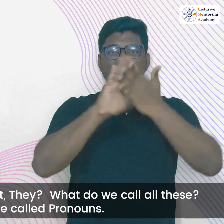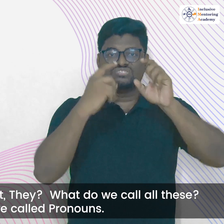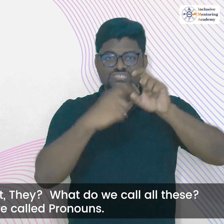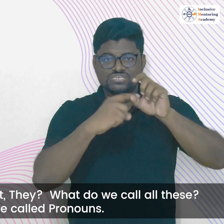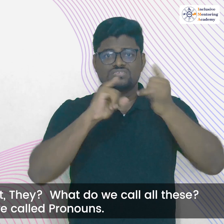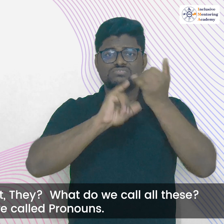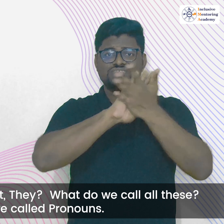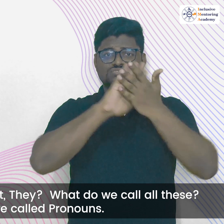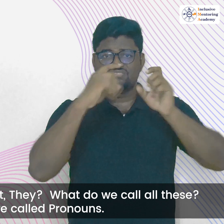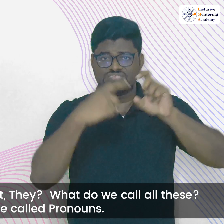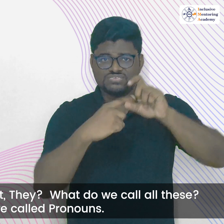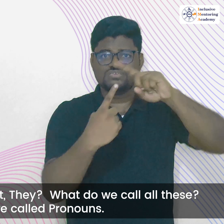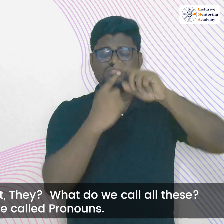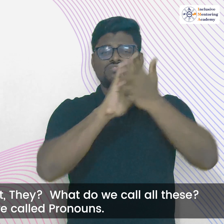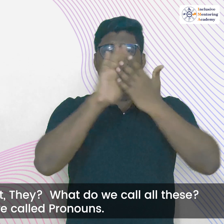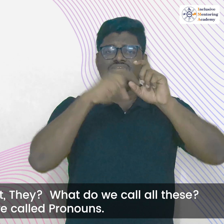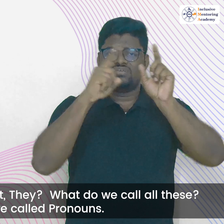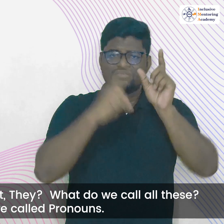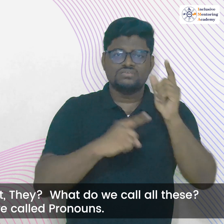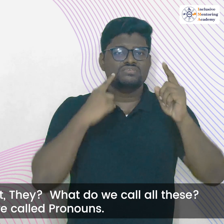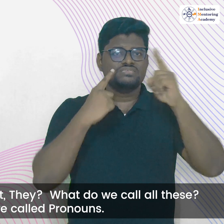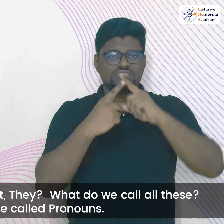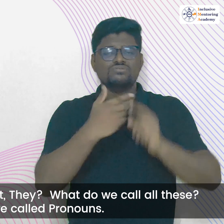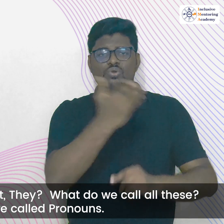Do you all know he, she, it, they?